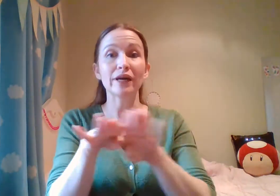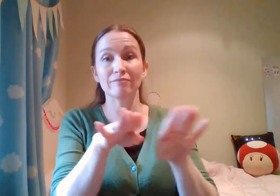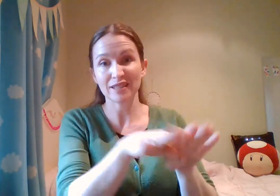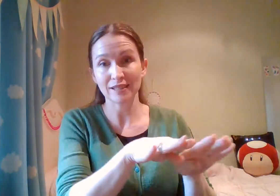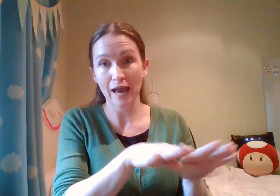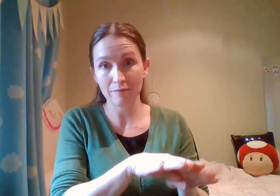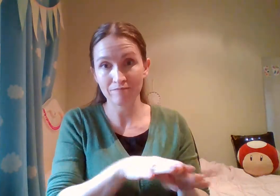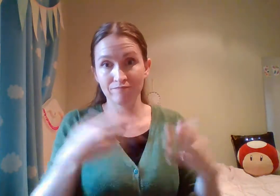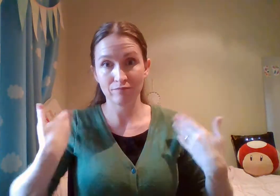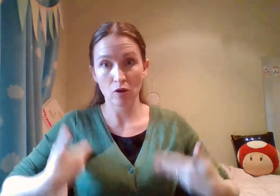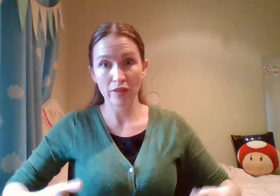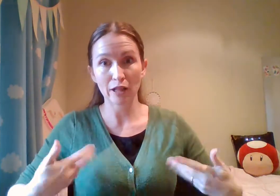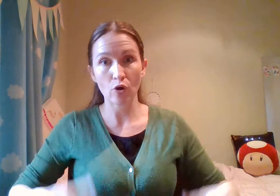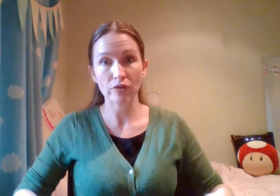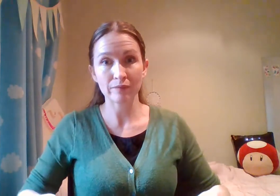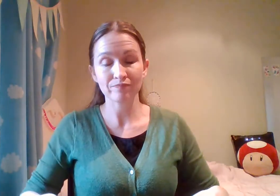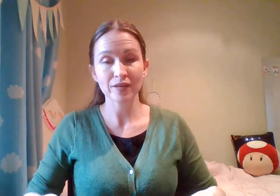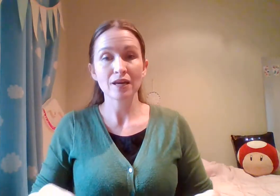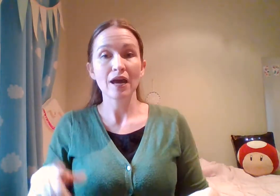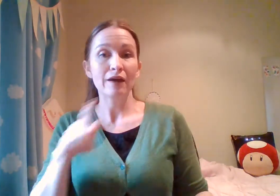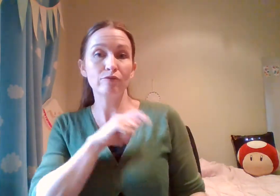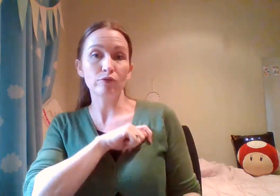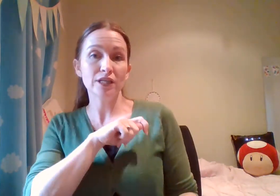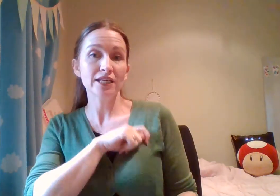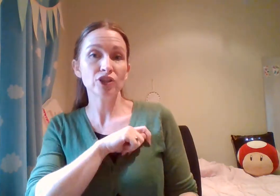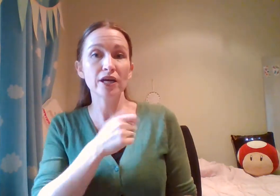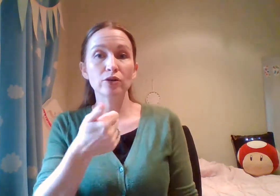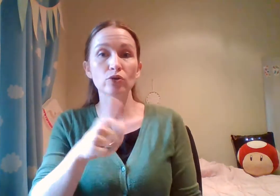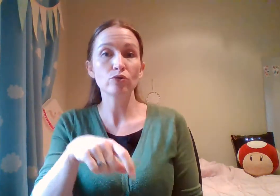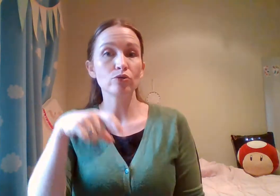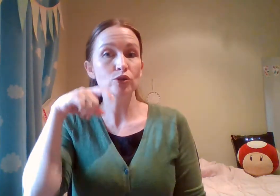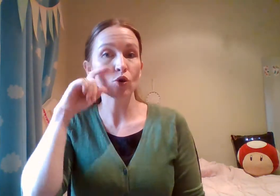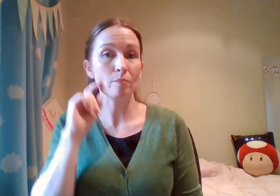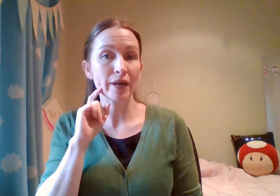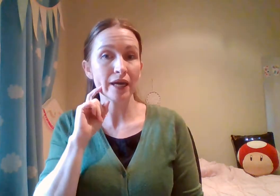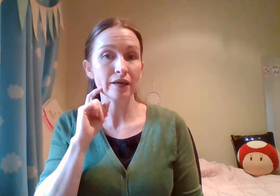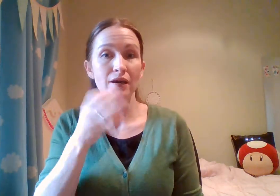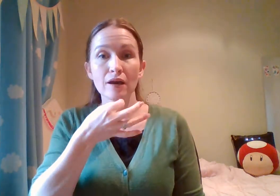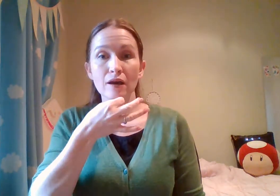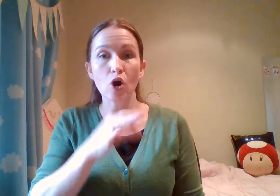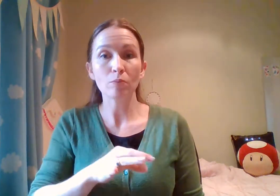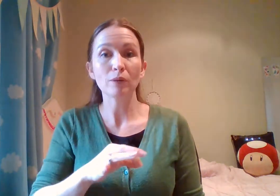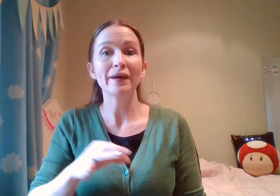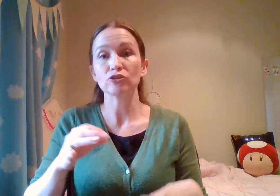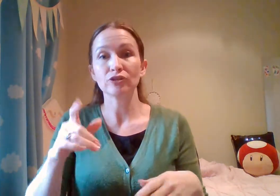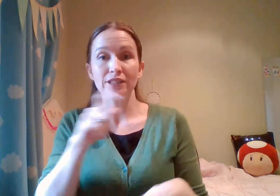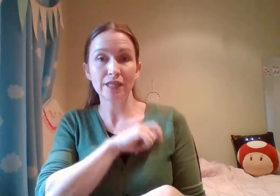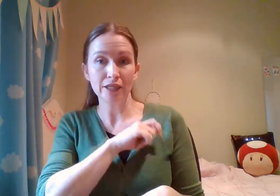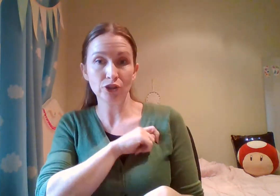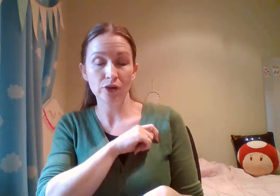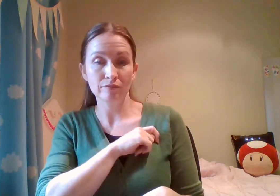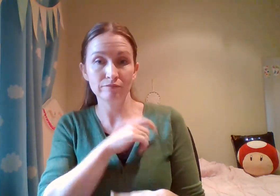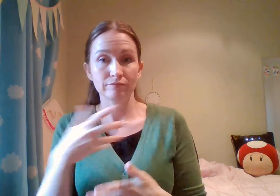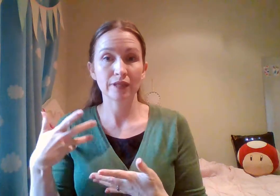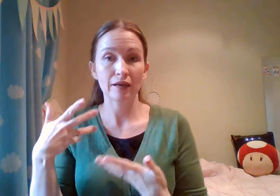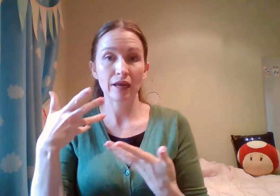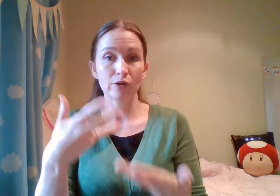the same on their clothing. And for a t-shirt, you'll use your pink complimentary t-shirt that everyone's